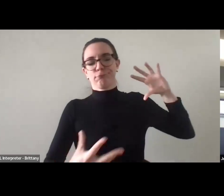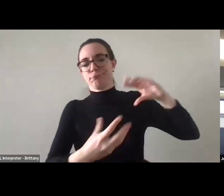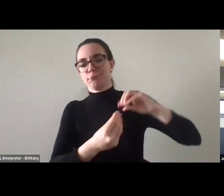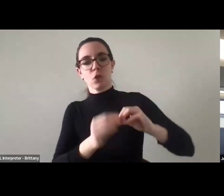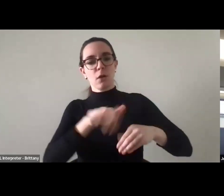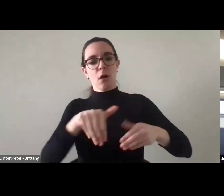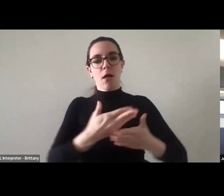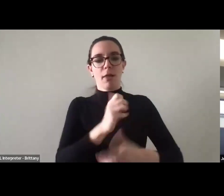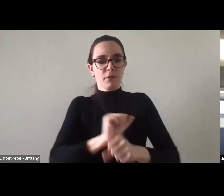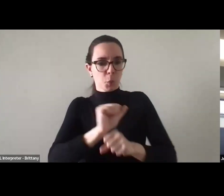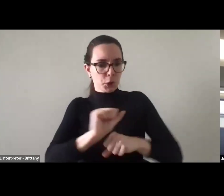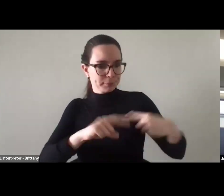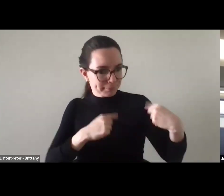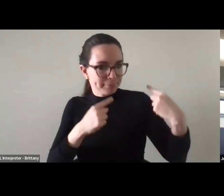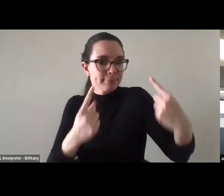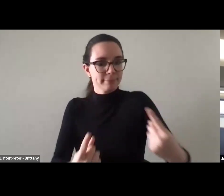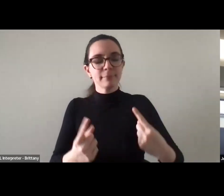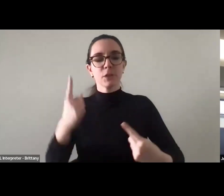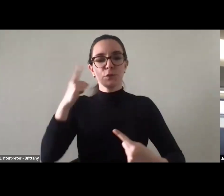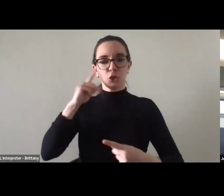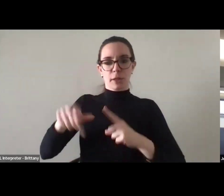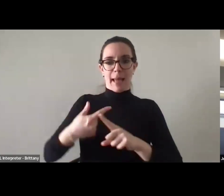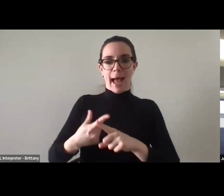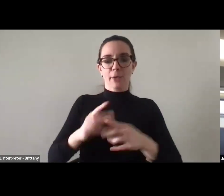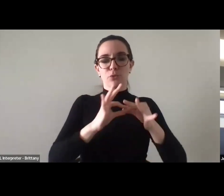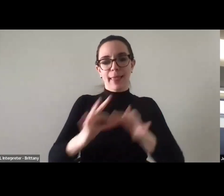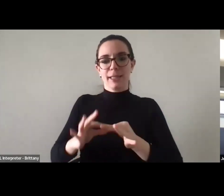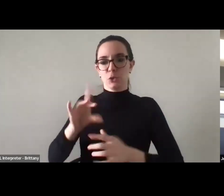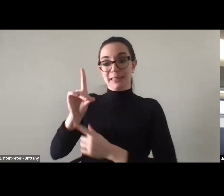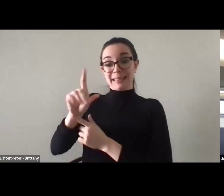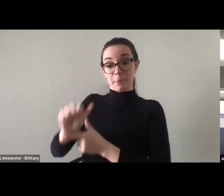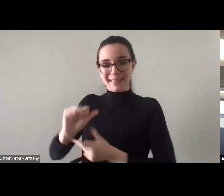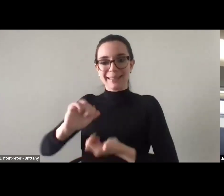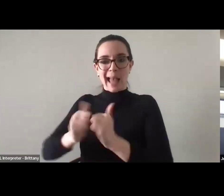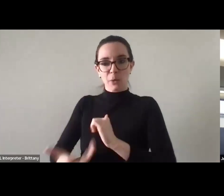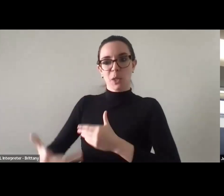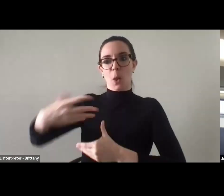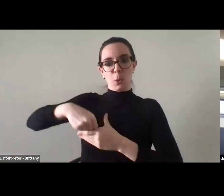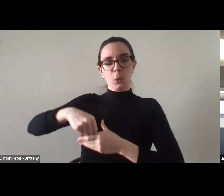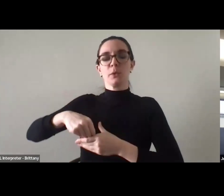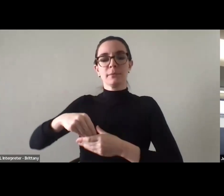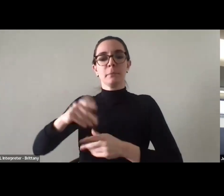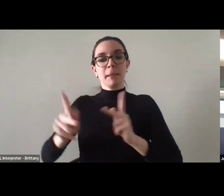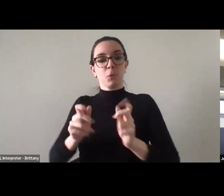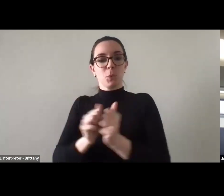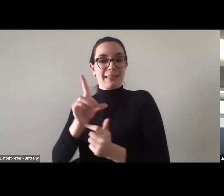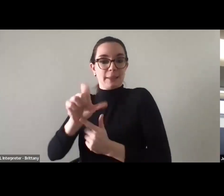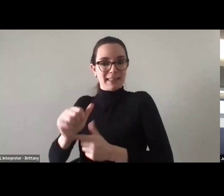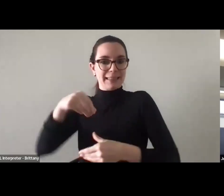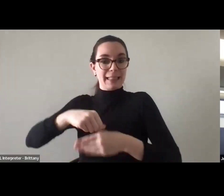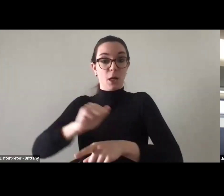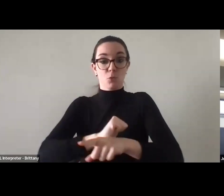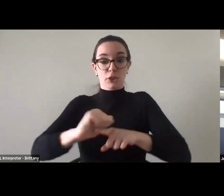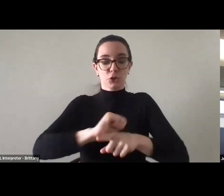work that you've heard about going into disabilities and how to include them in apprenticeships and how to make